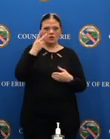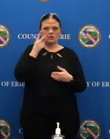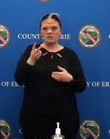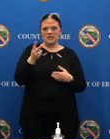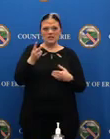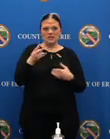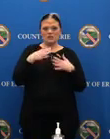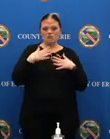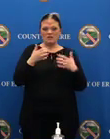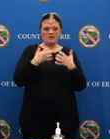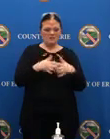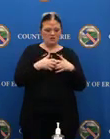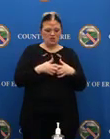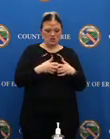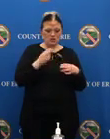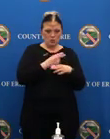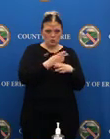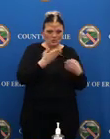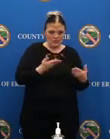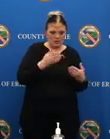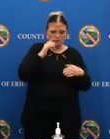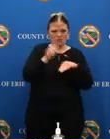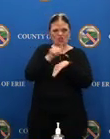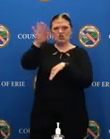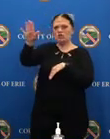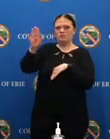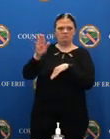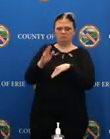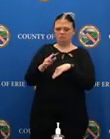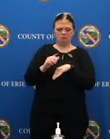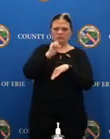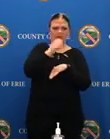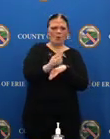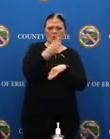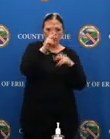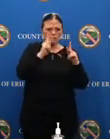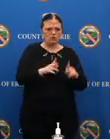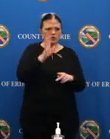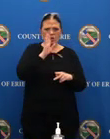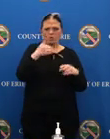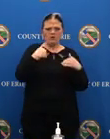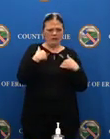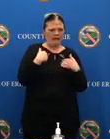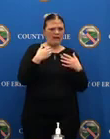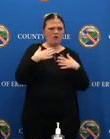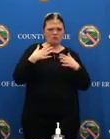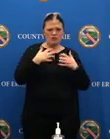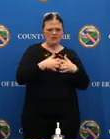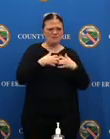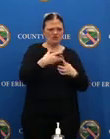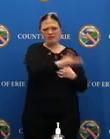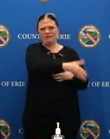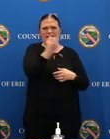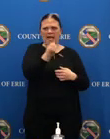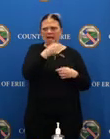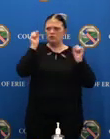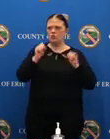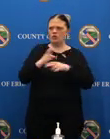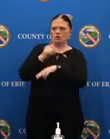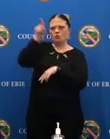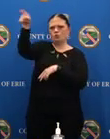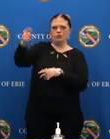that are being used here in Erie County be shipped elsewhere. There's not a single person who's going to have a ventilator taken off of them just so it could be used